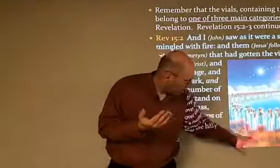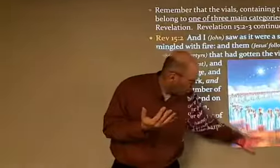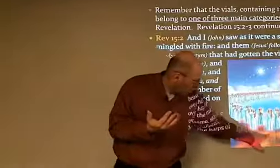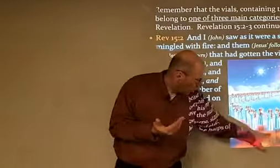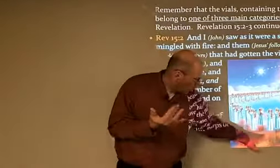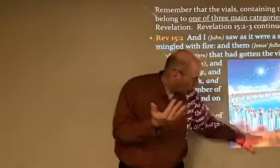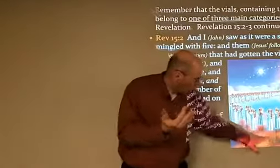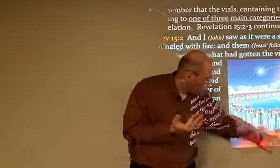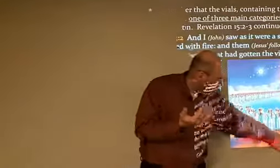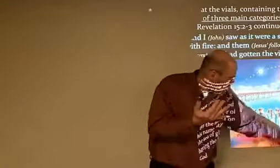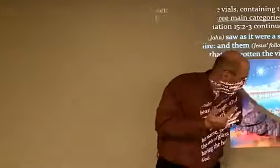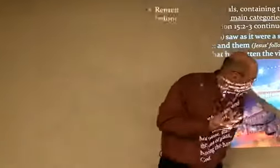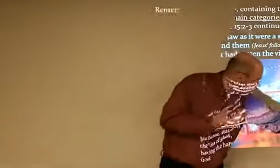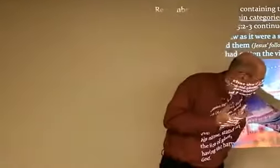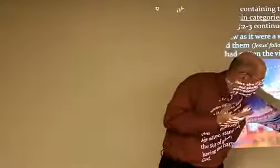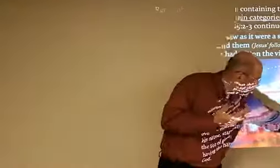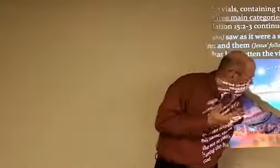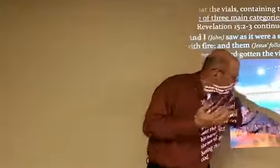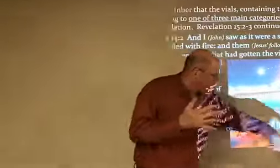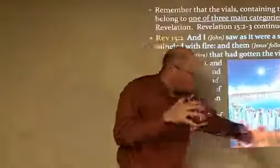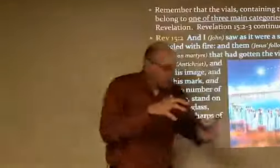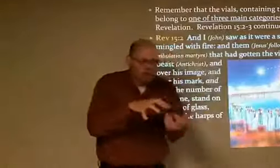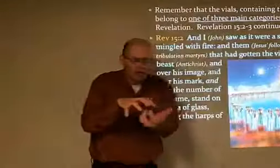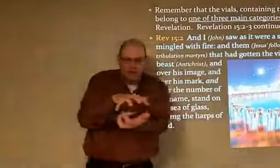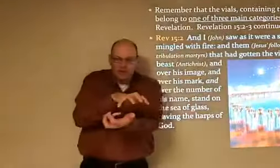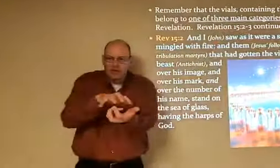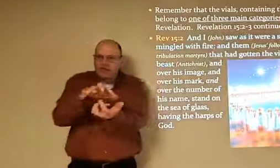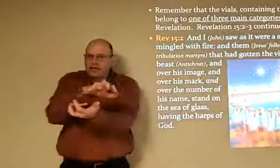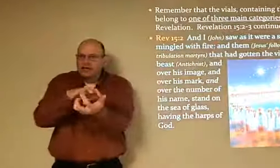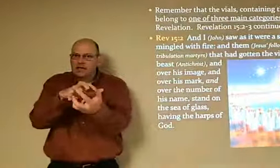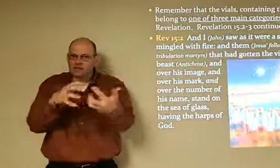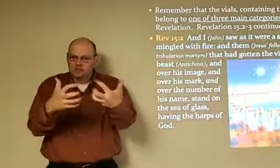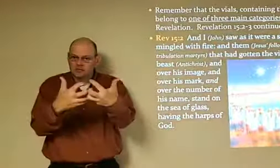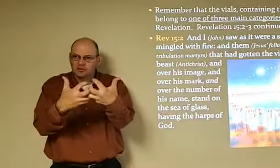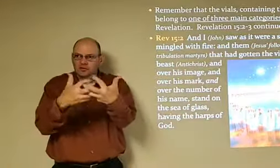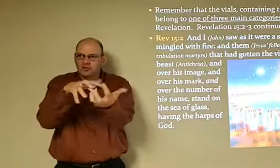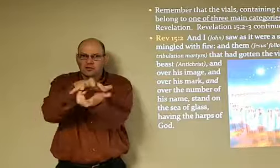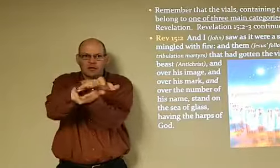You don't see fire in the middle of this picture, but you see fire around those that are holding the harps.